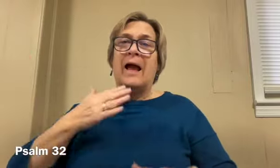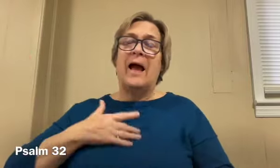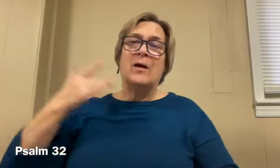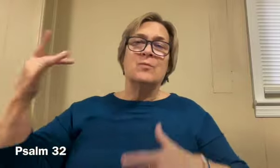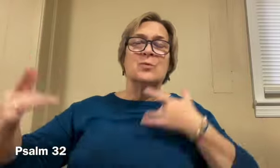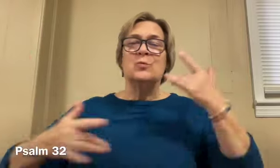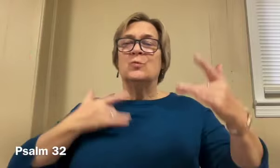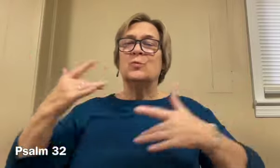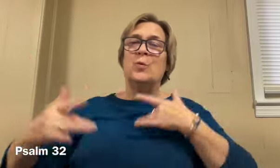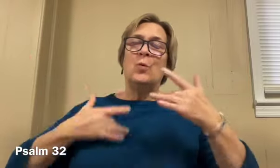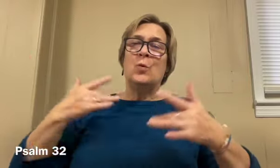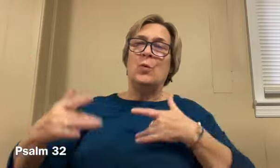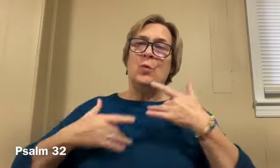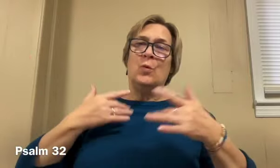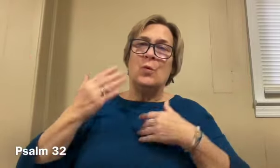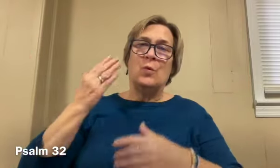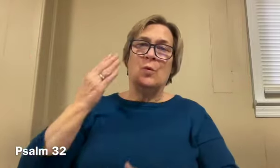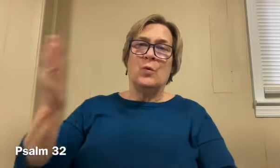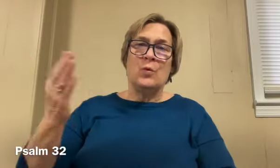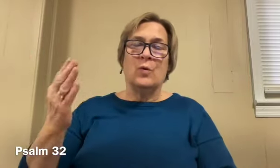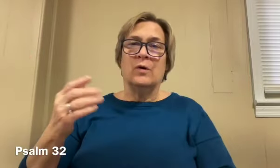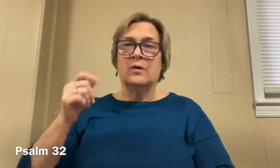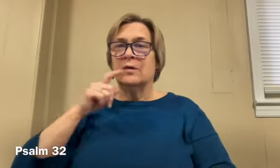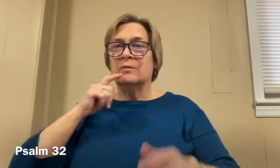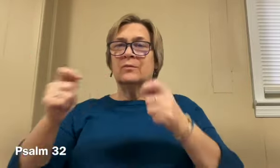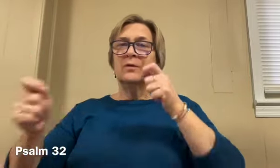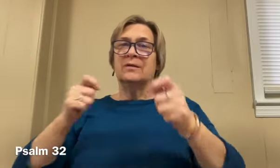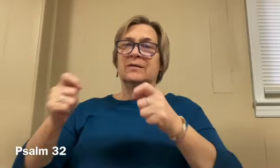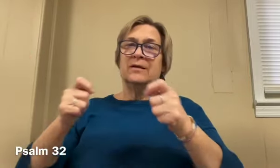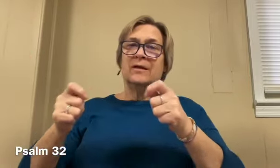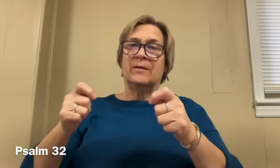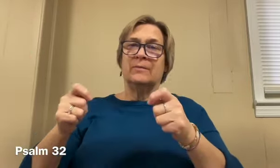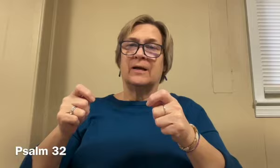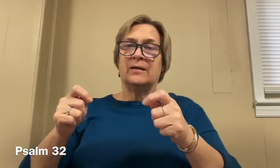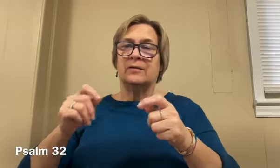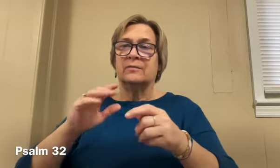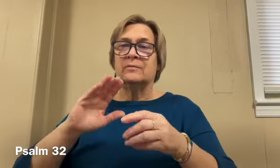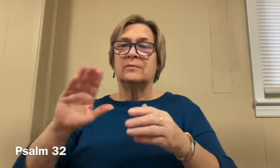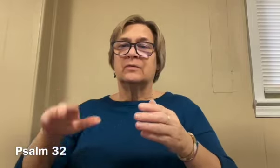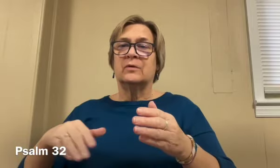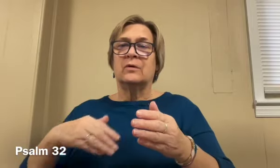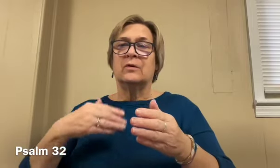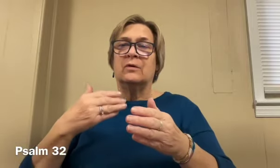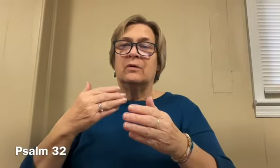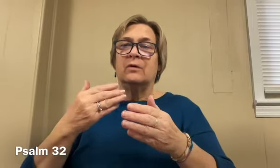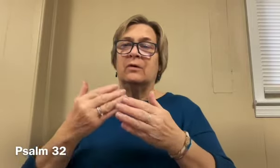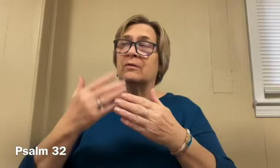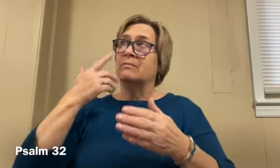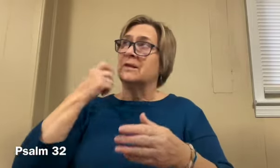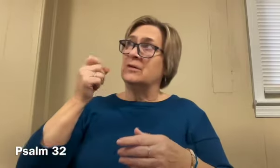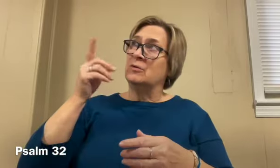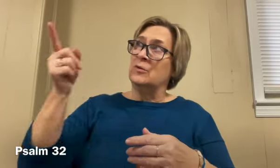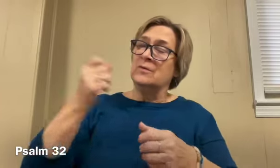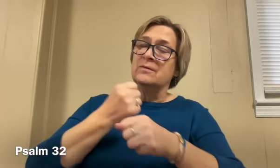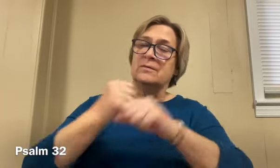Be glad in the Lord and rejoice, you just. Exalt all you upright of